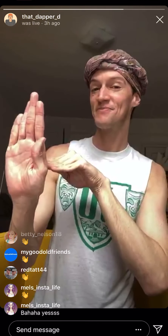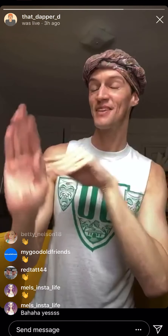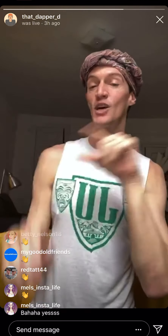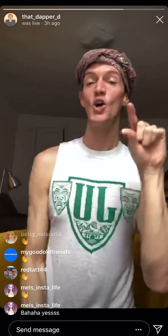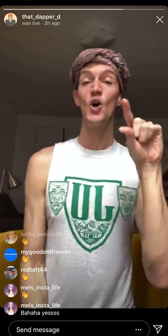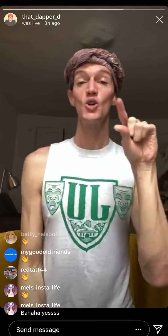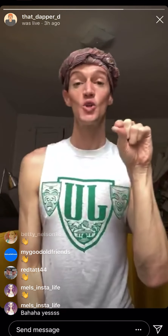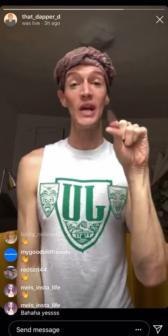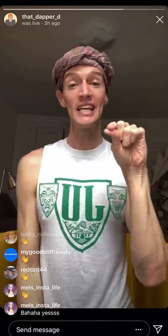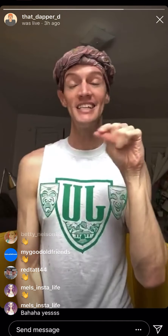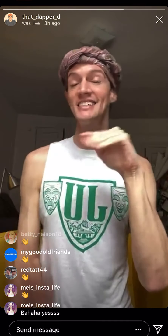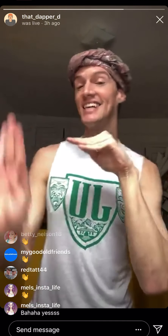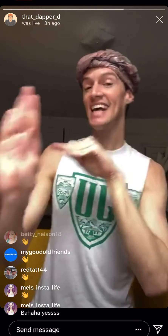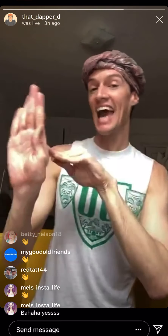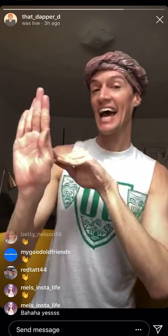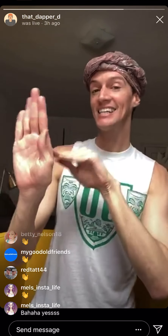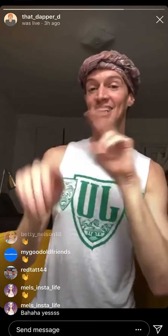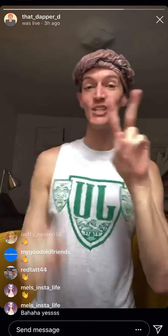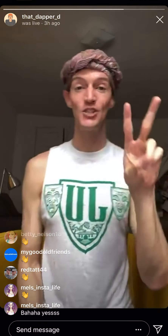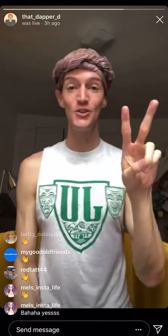at 20 at two